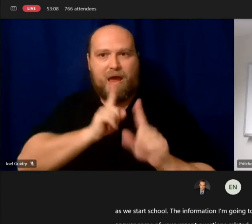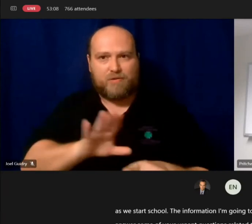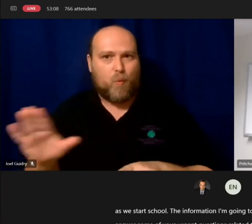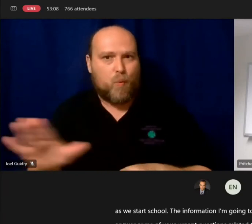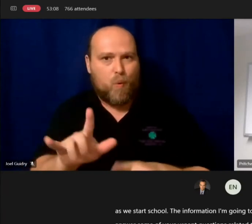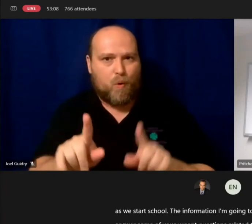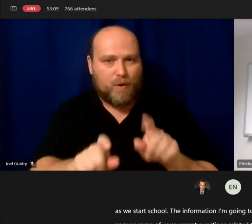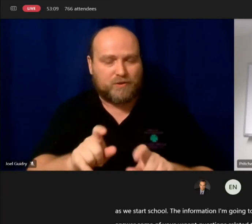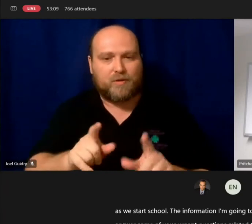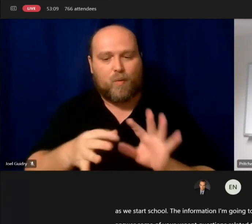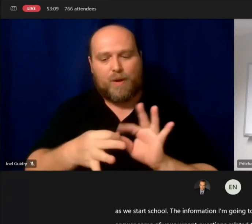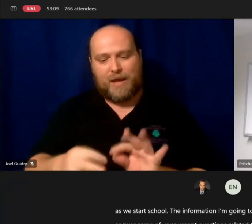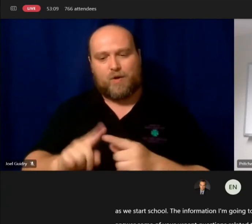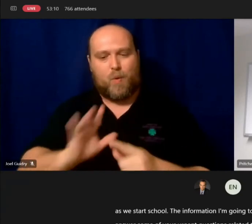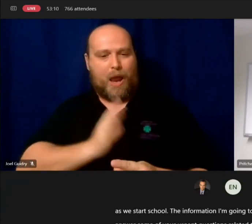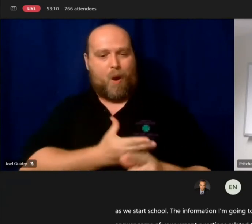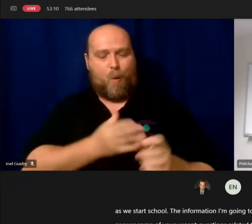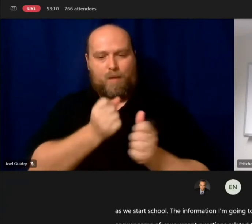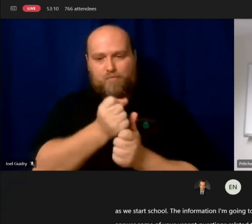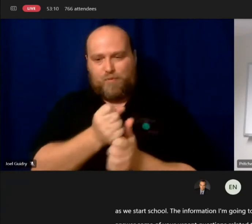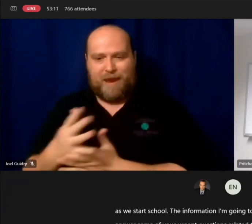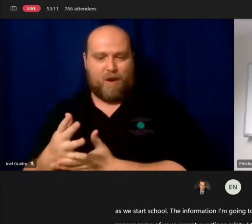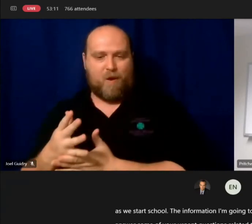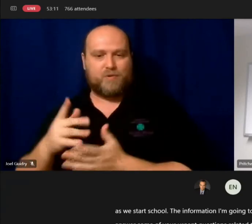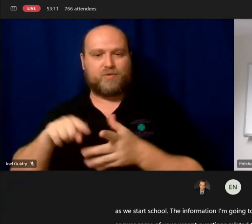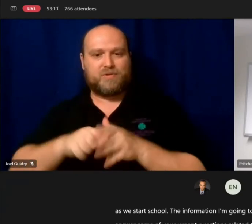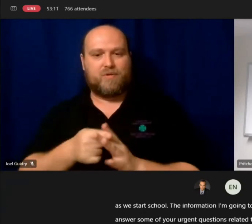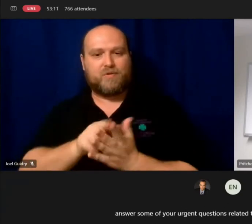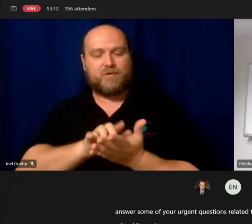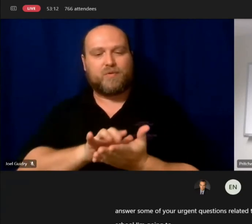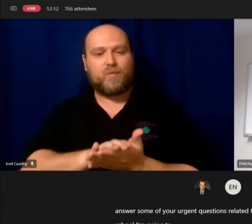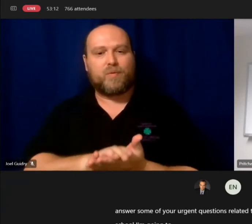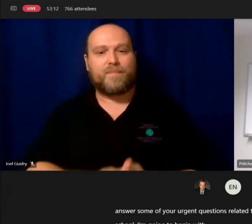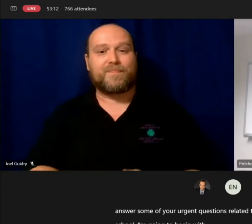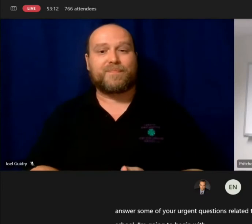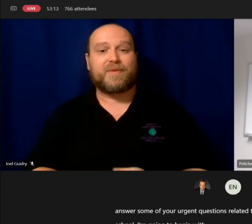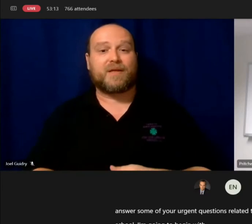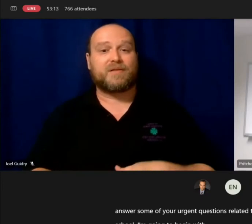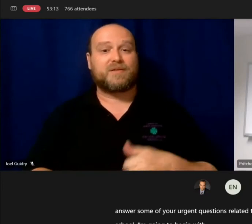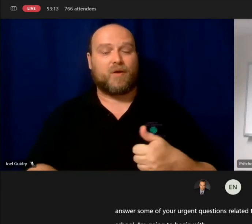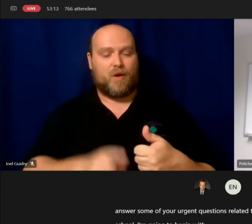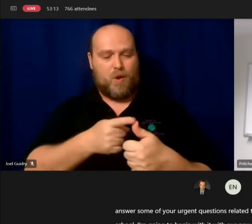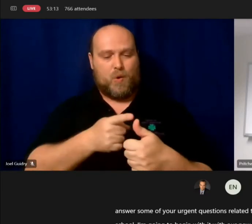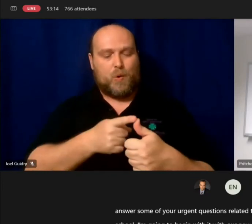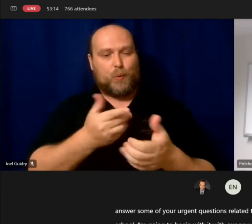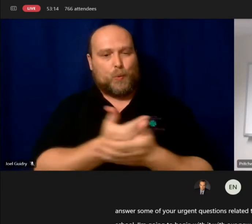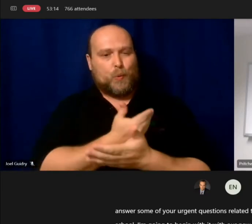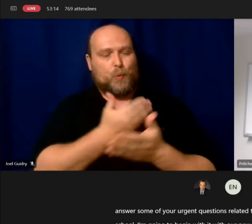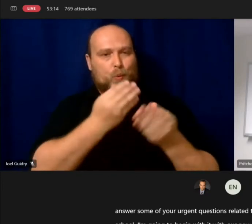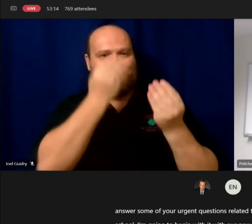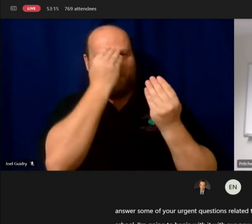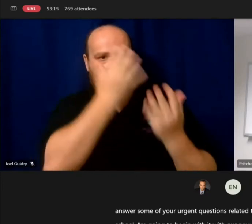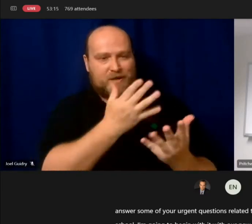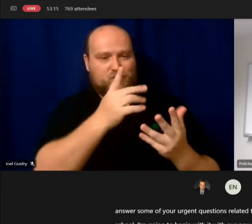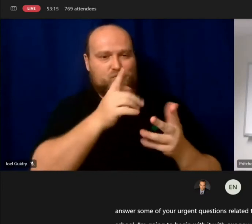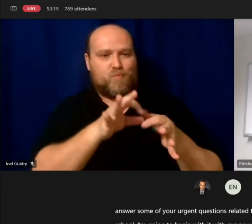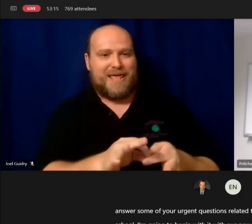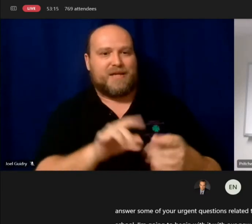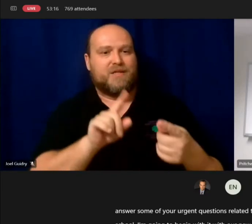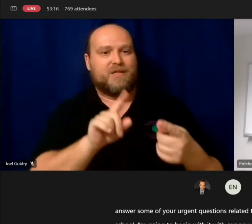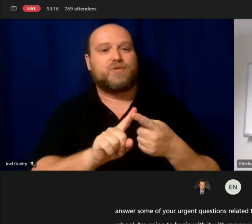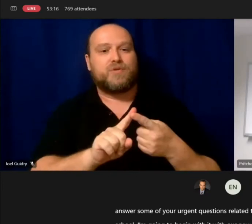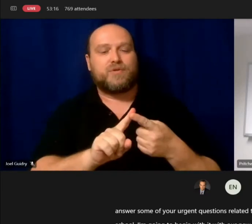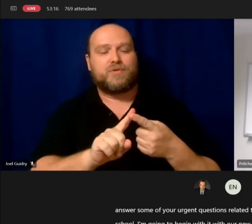the start of school. I'm going to begin with a new guidance related to school visitors. Starting on September